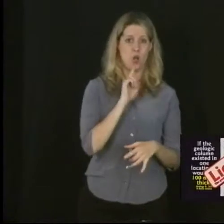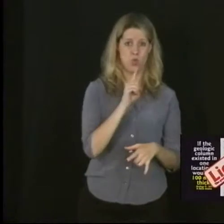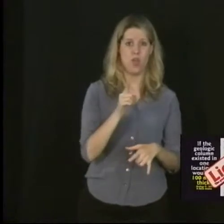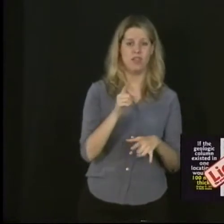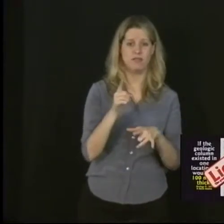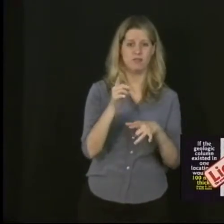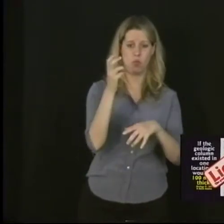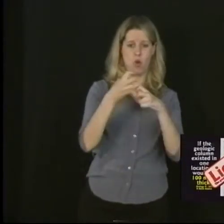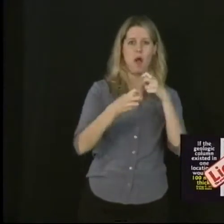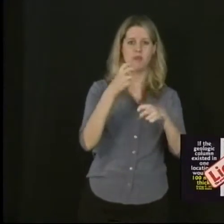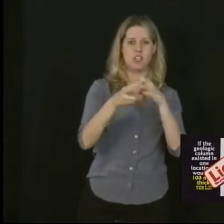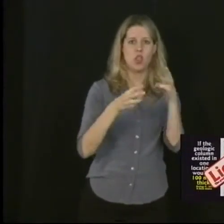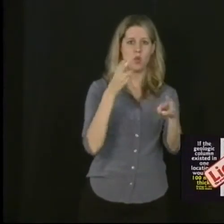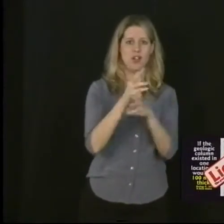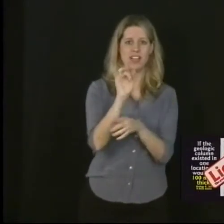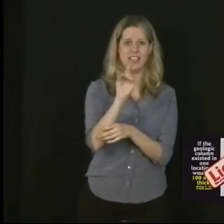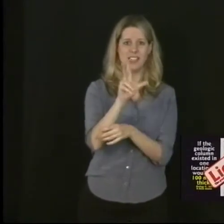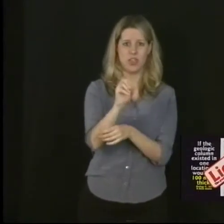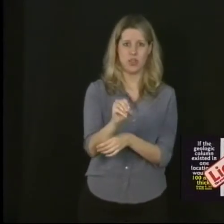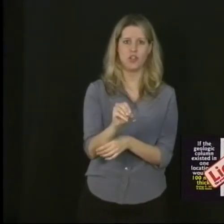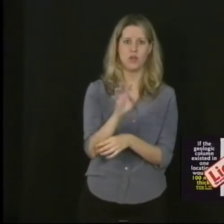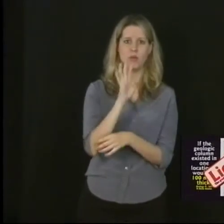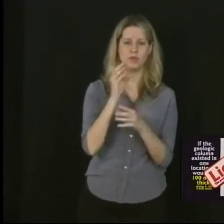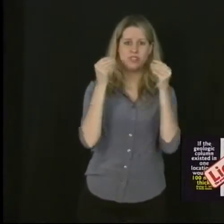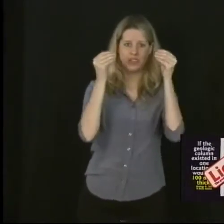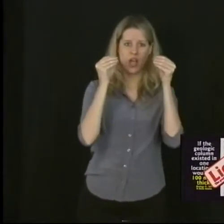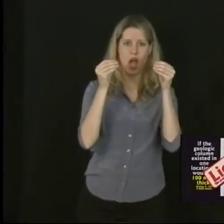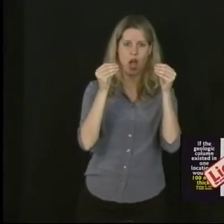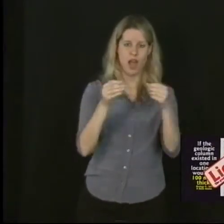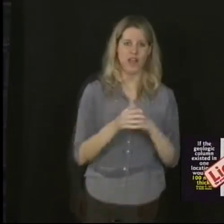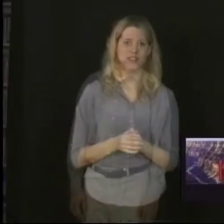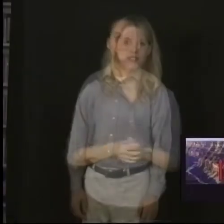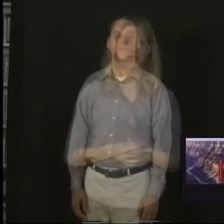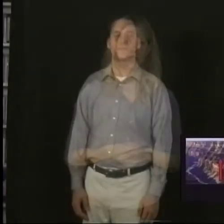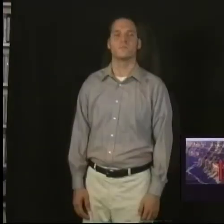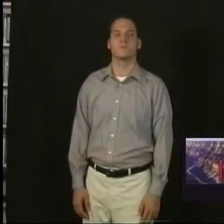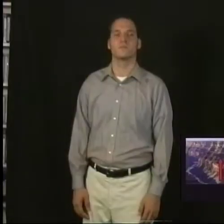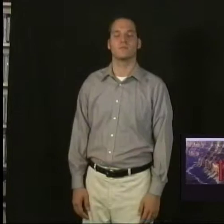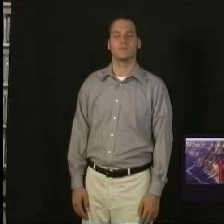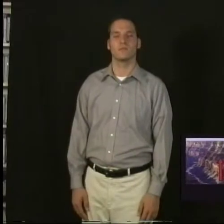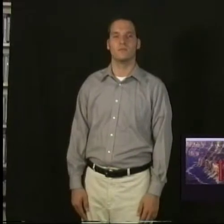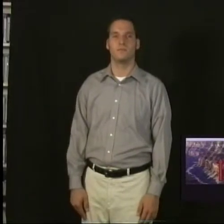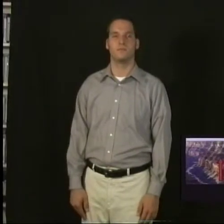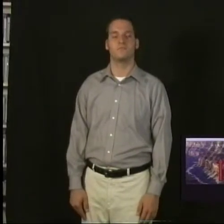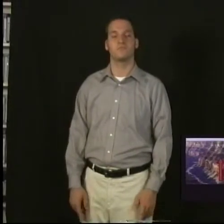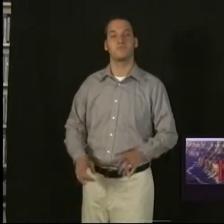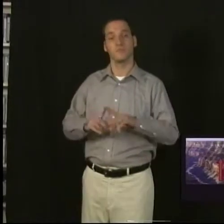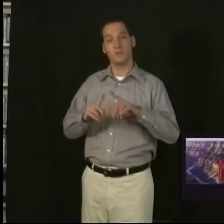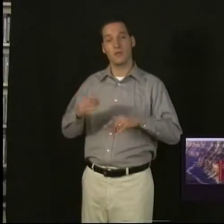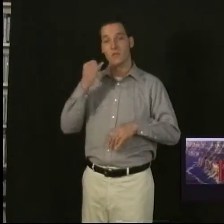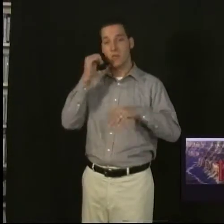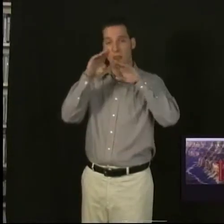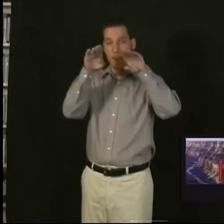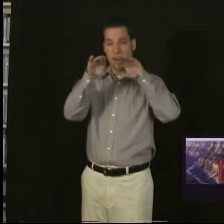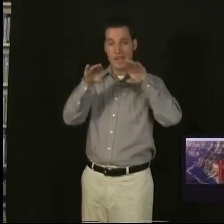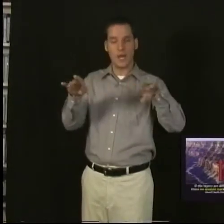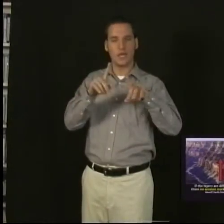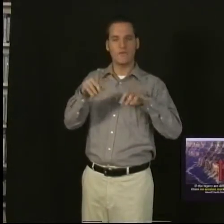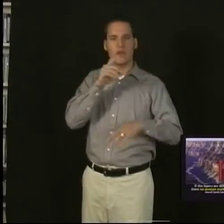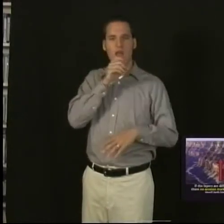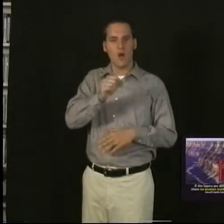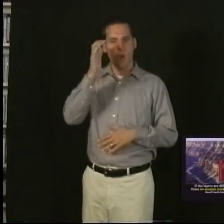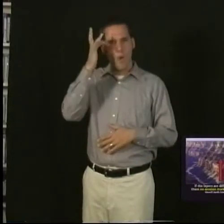for the world in 1830 when it was taught. We'll get into that in a minute. Look, there's no question the Earth has layers. But if those layers are different ages, why